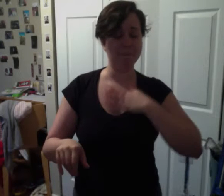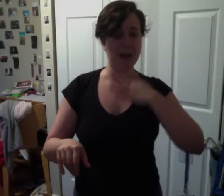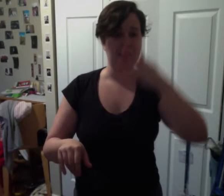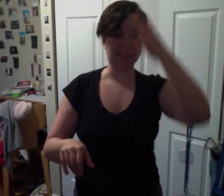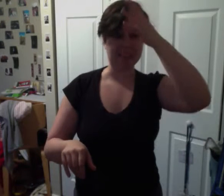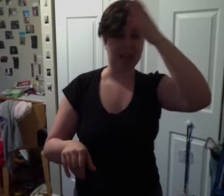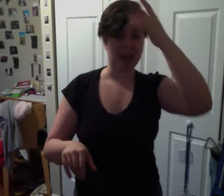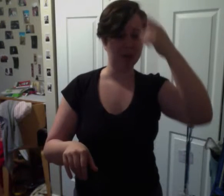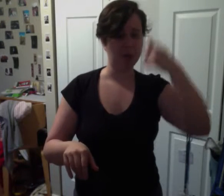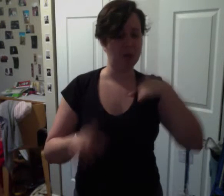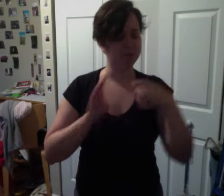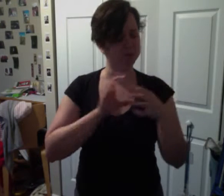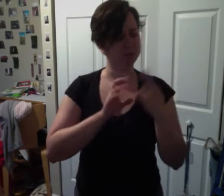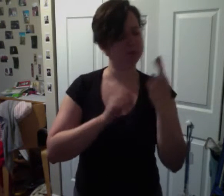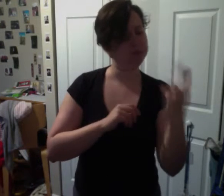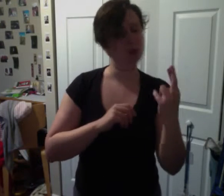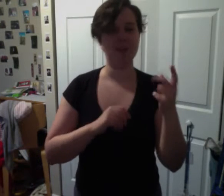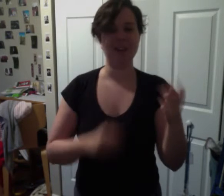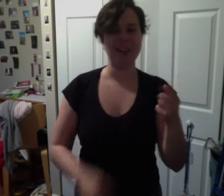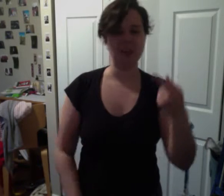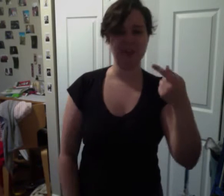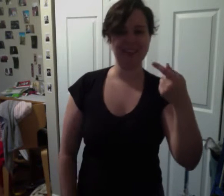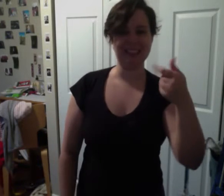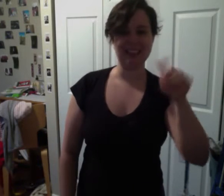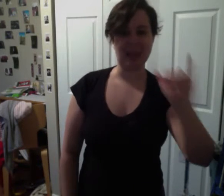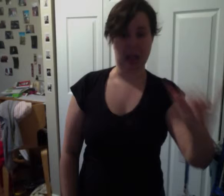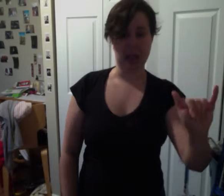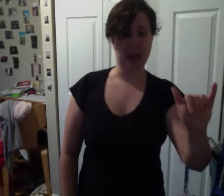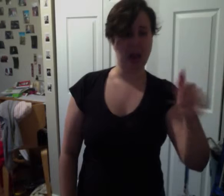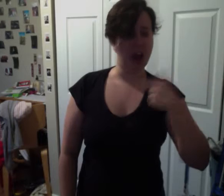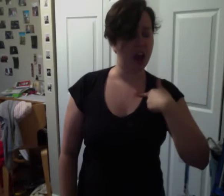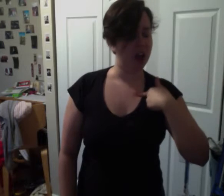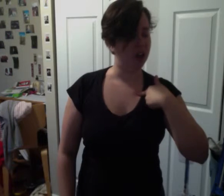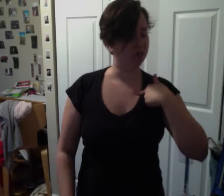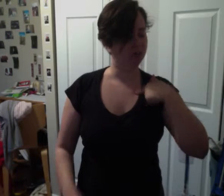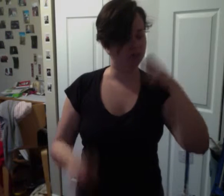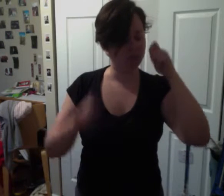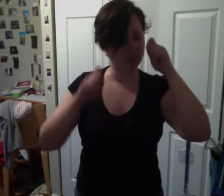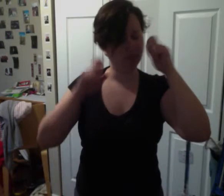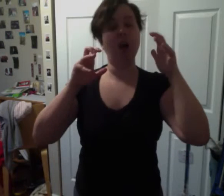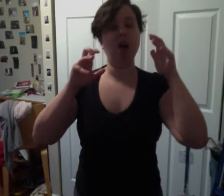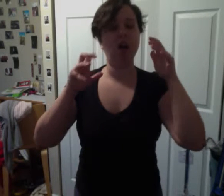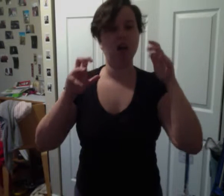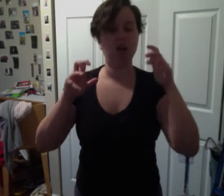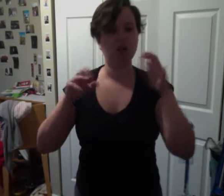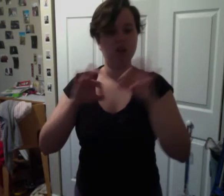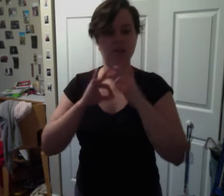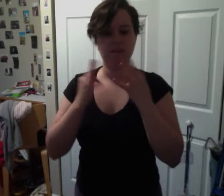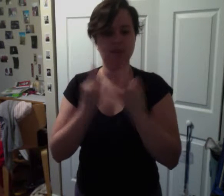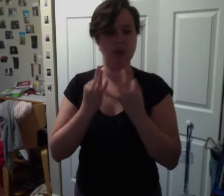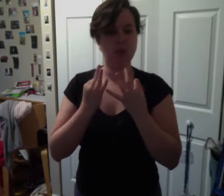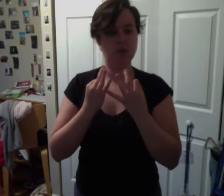by surprise. We were a very tight-knit family, and I was crushed. At some point in one of our